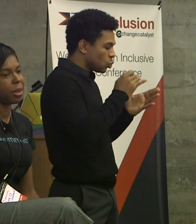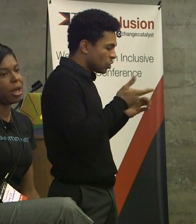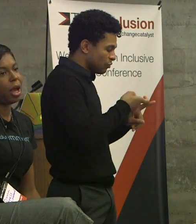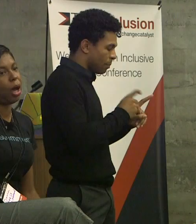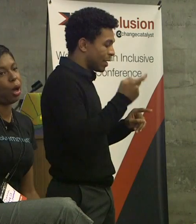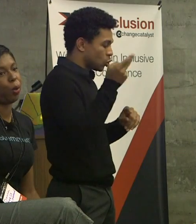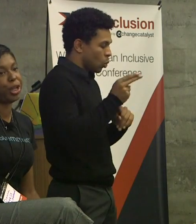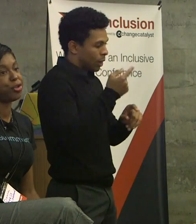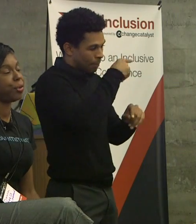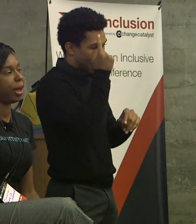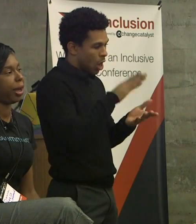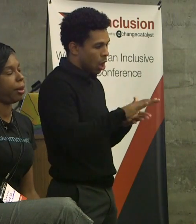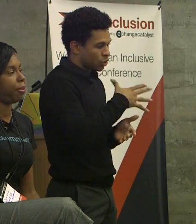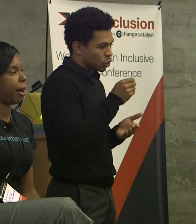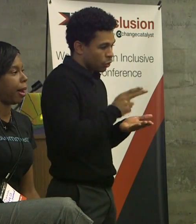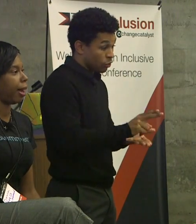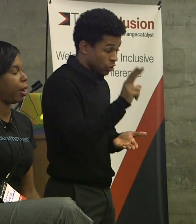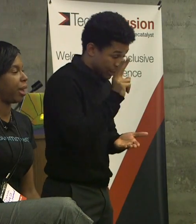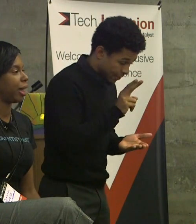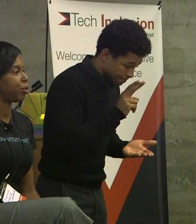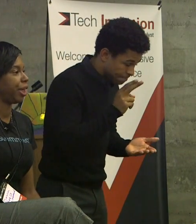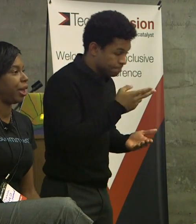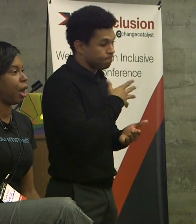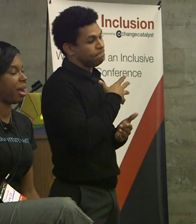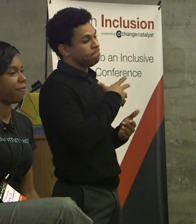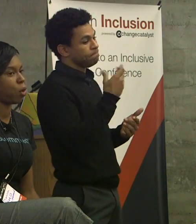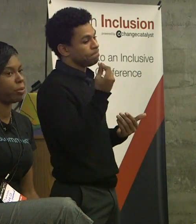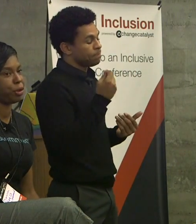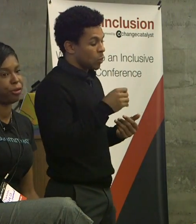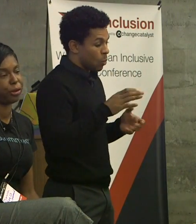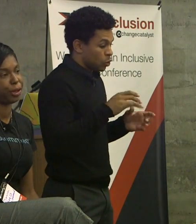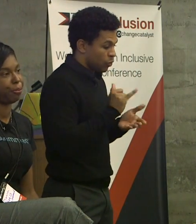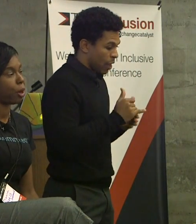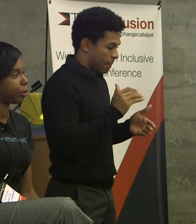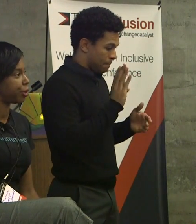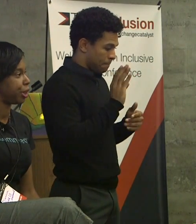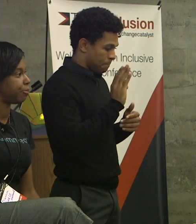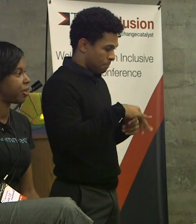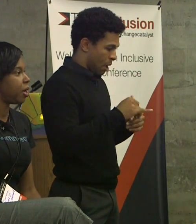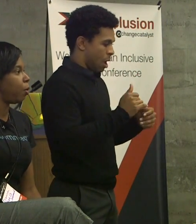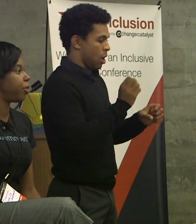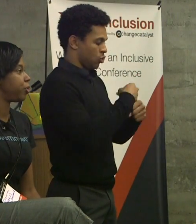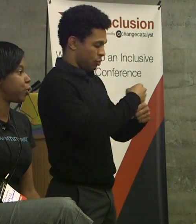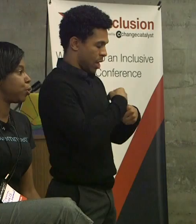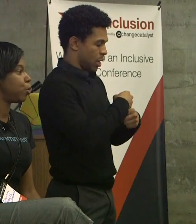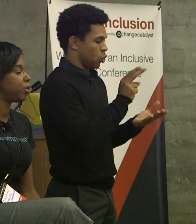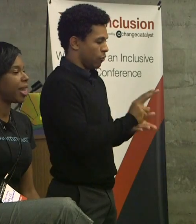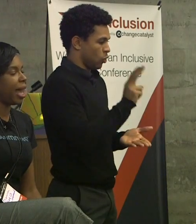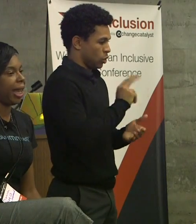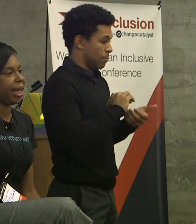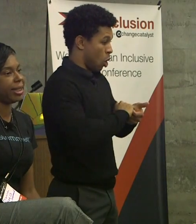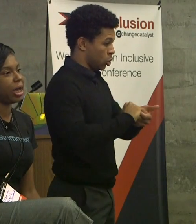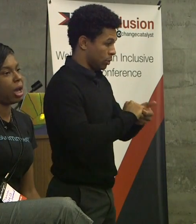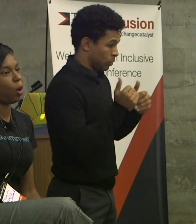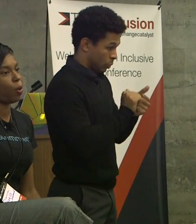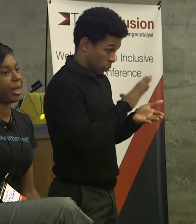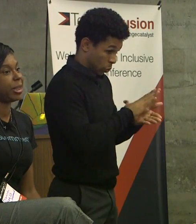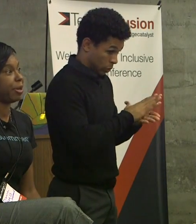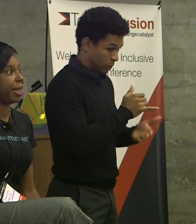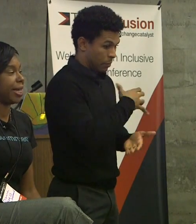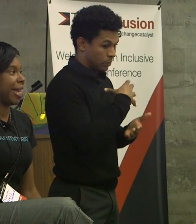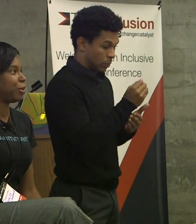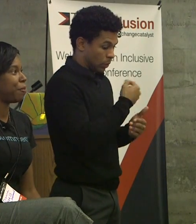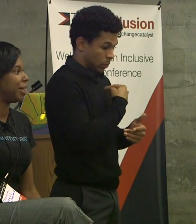universities. We do that by, we actually have formed university partnerships with the schools, and